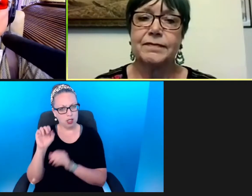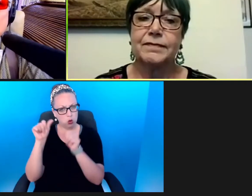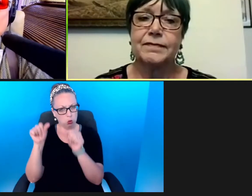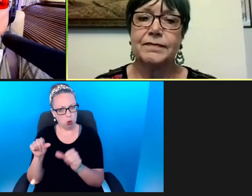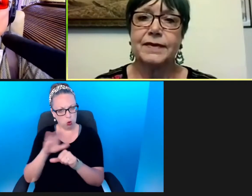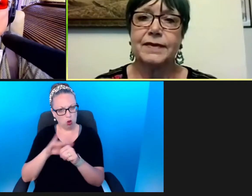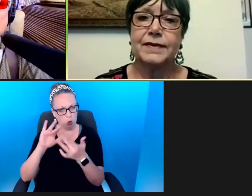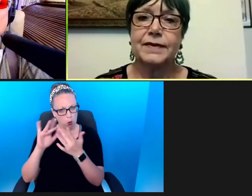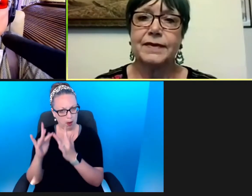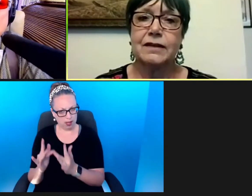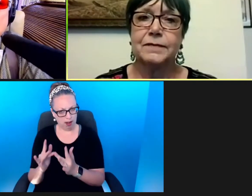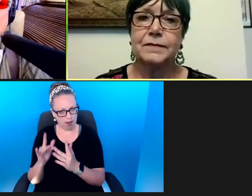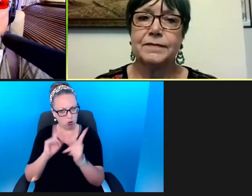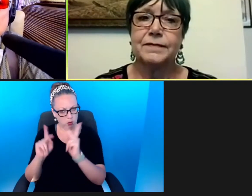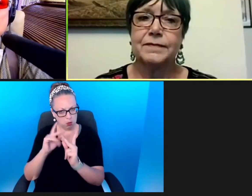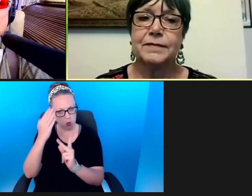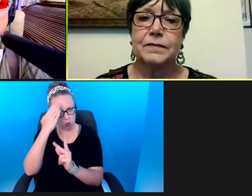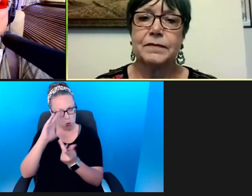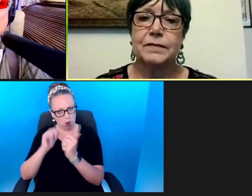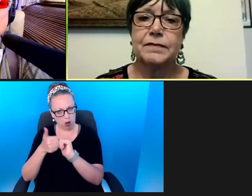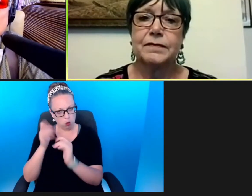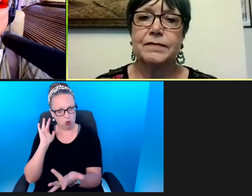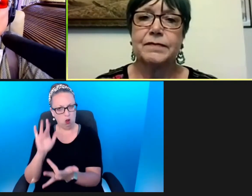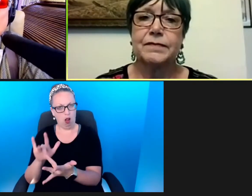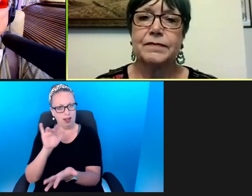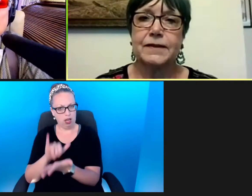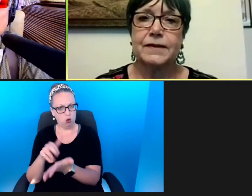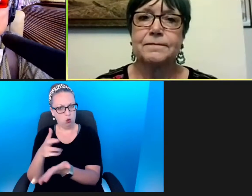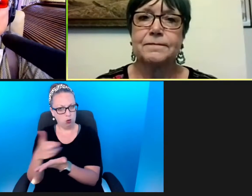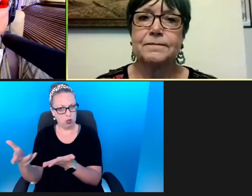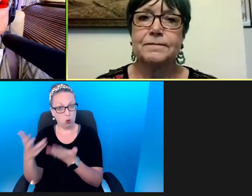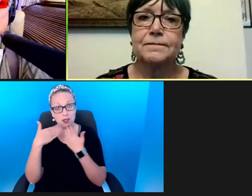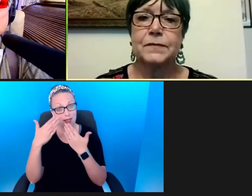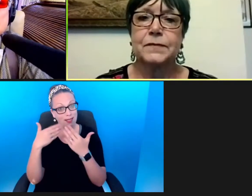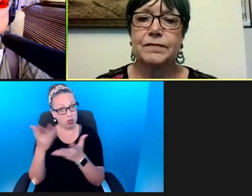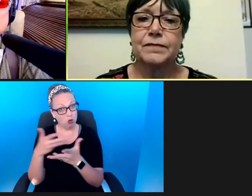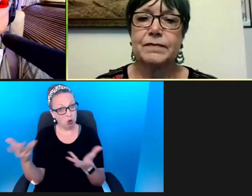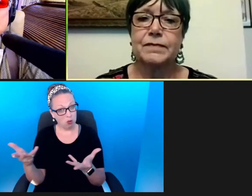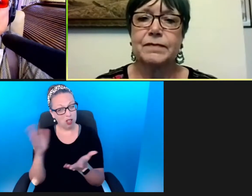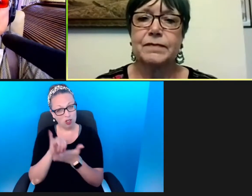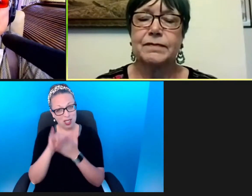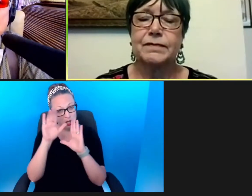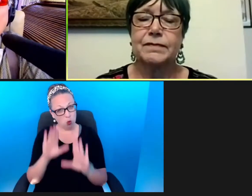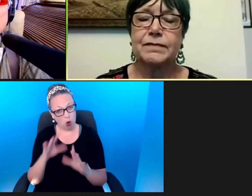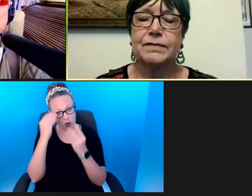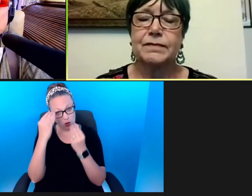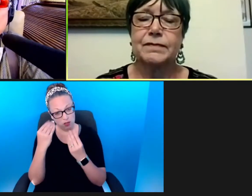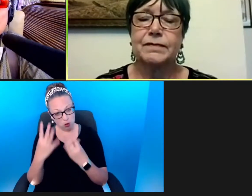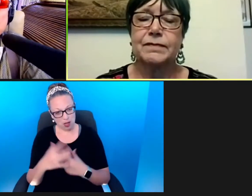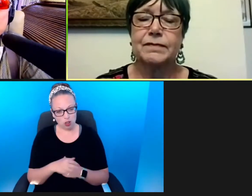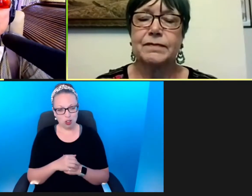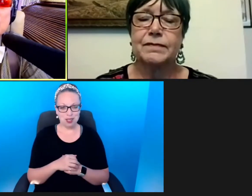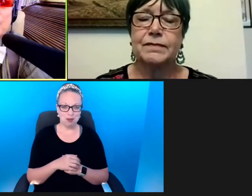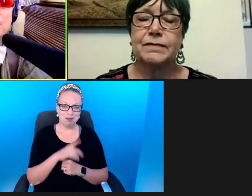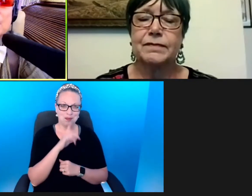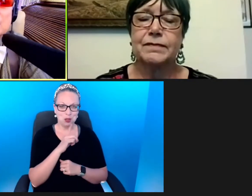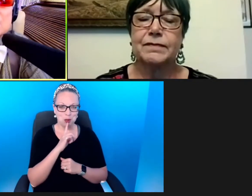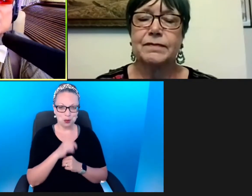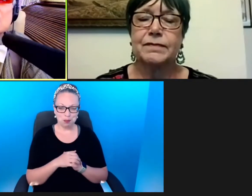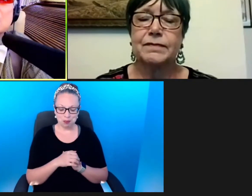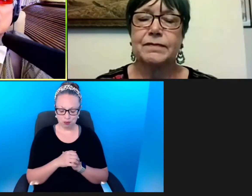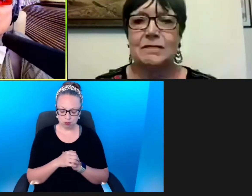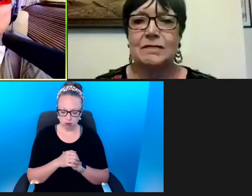how to tap into those resources. Thank you very much, Marnette. That's wonderful information. Sure. But